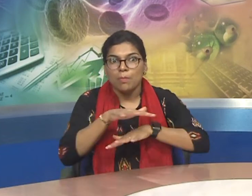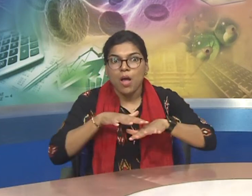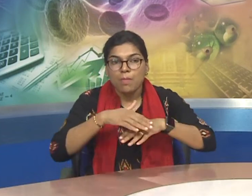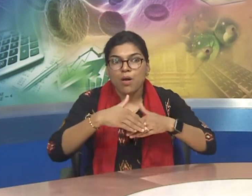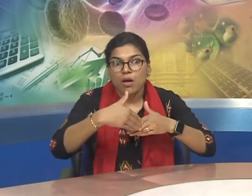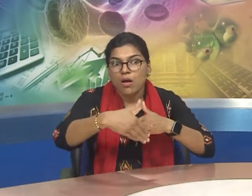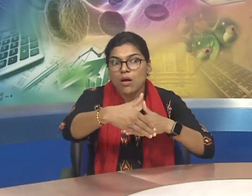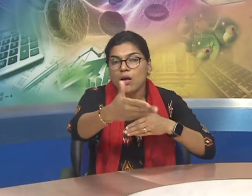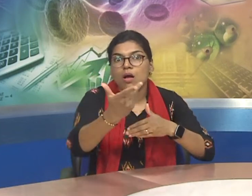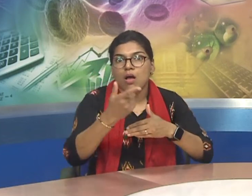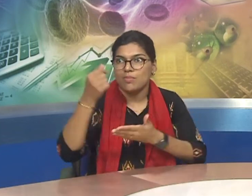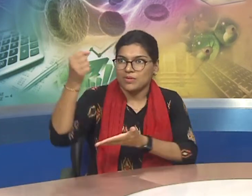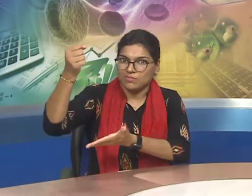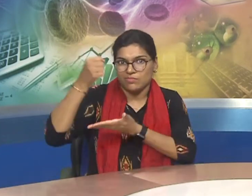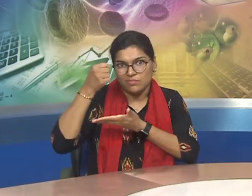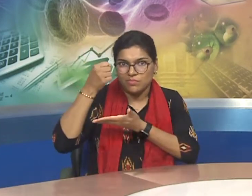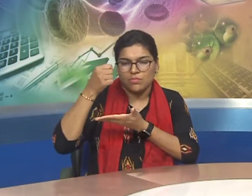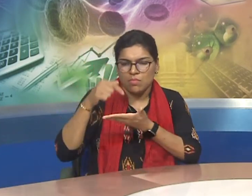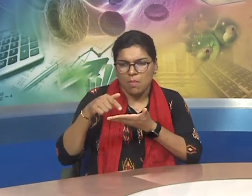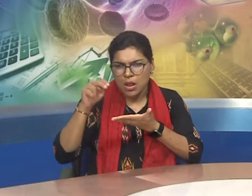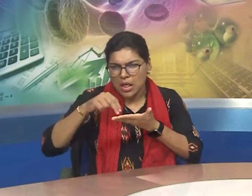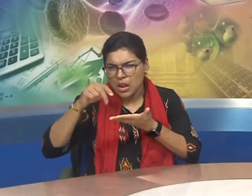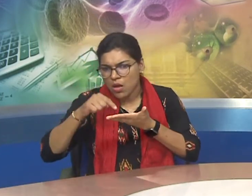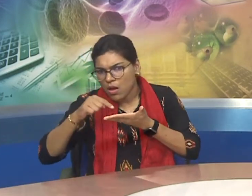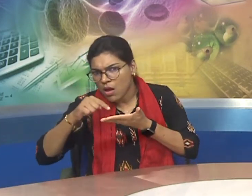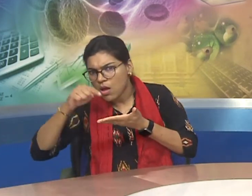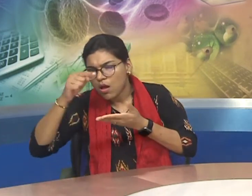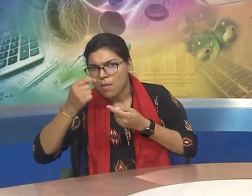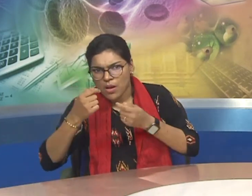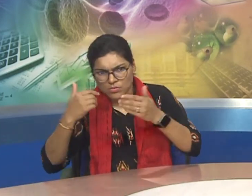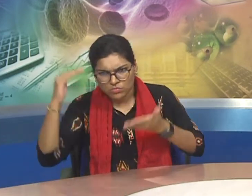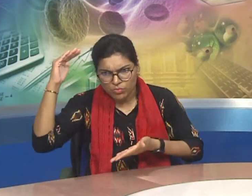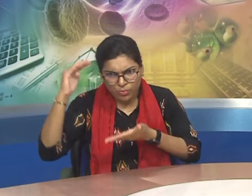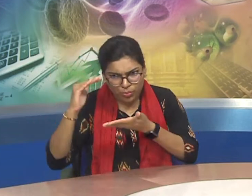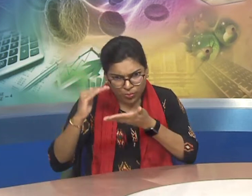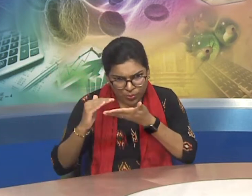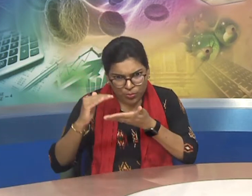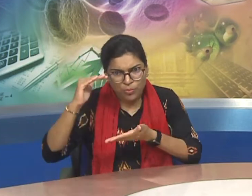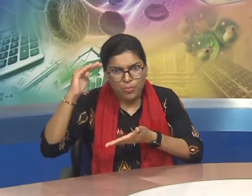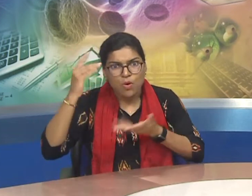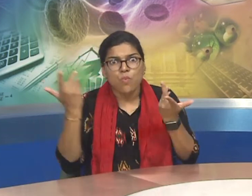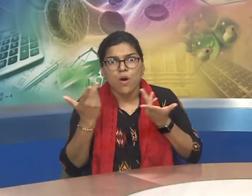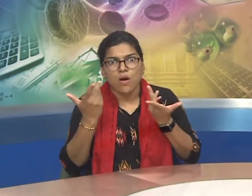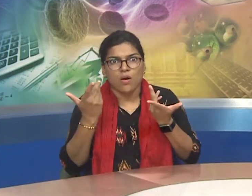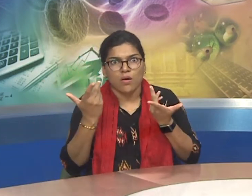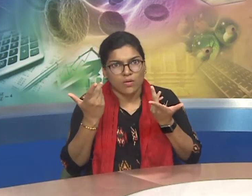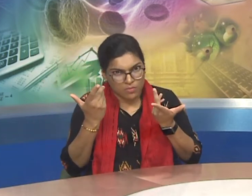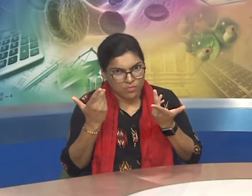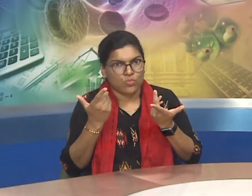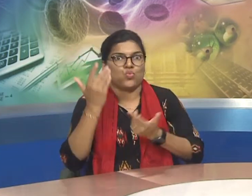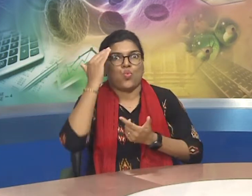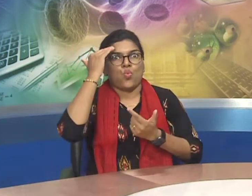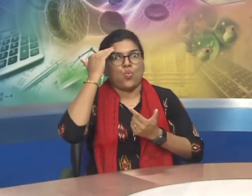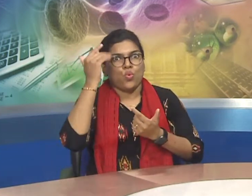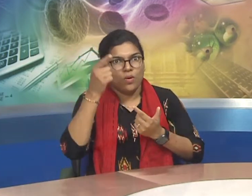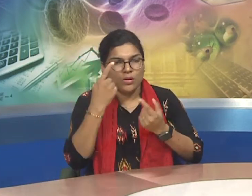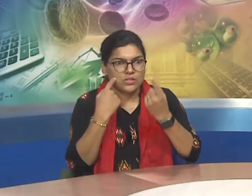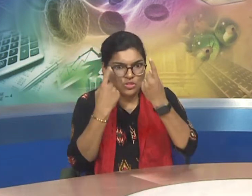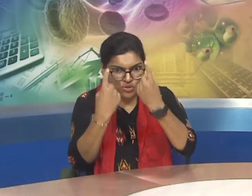It means all the expenditure which are done from the past time till date, all that